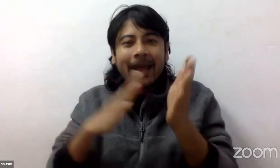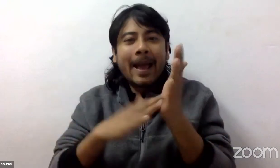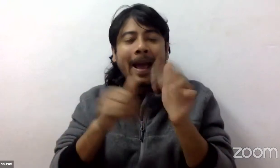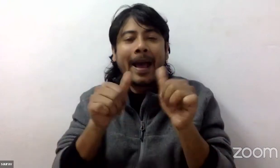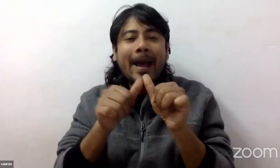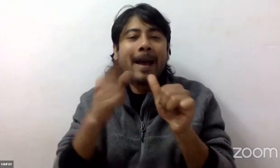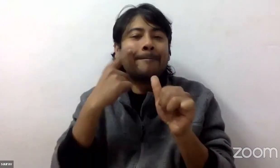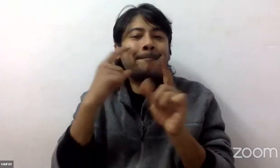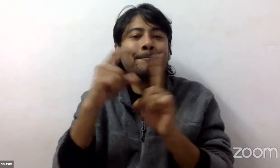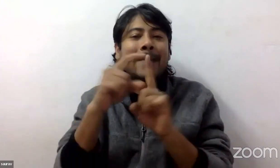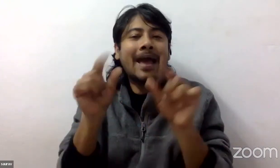corn, corn,